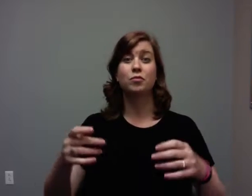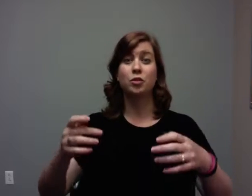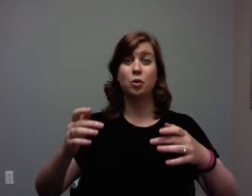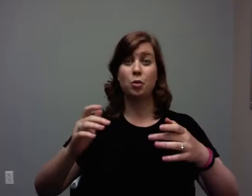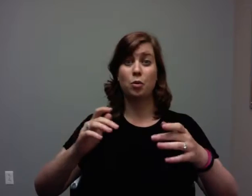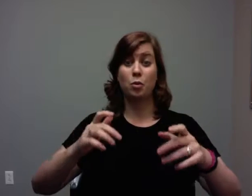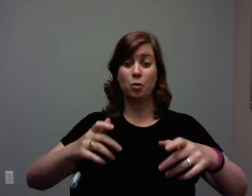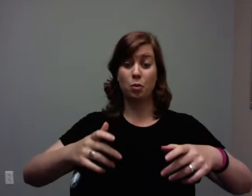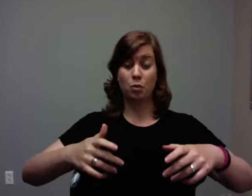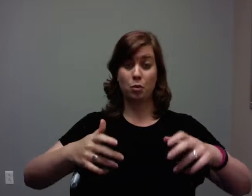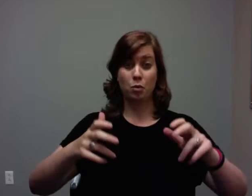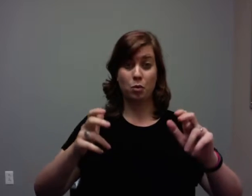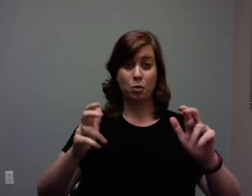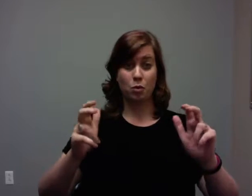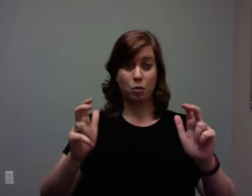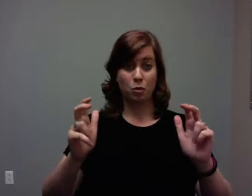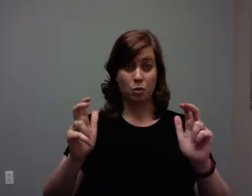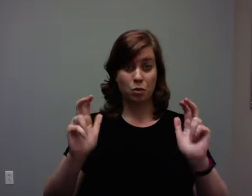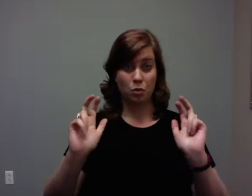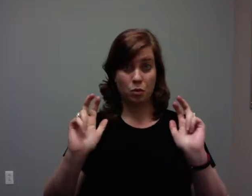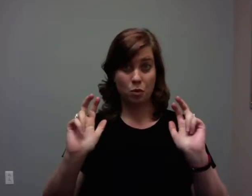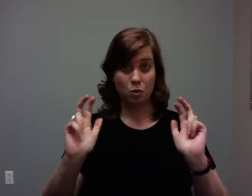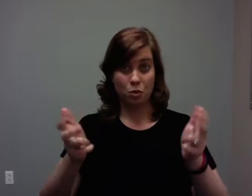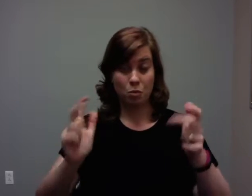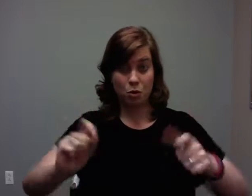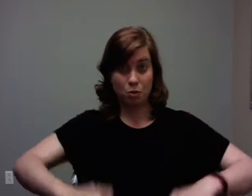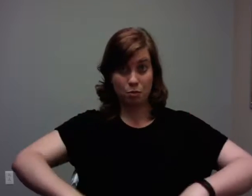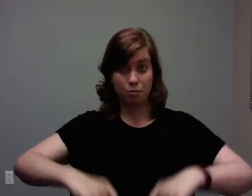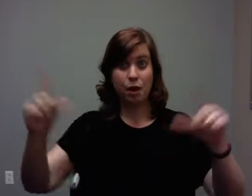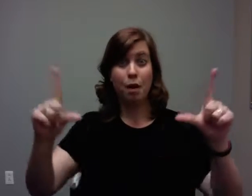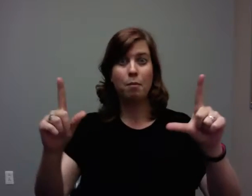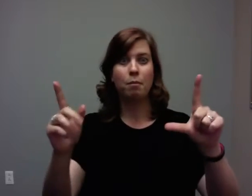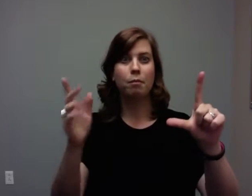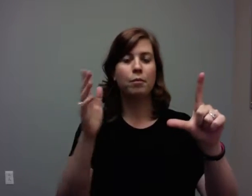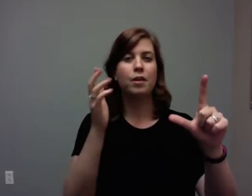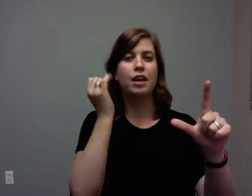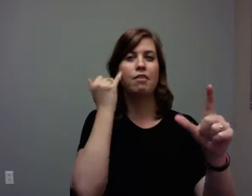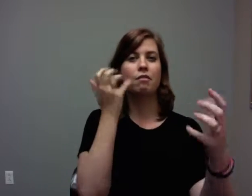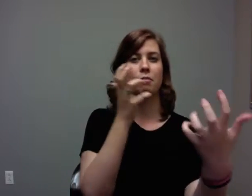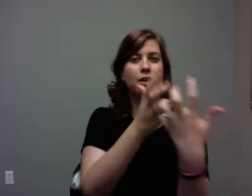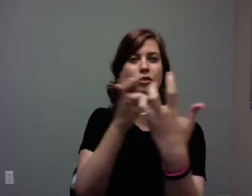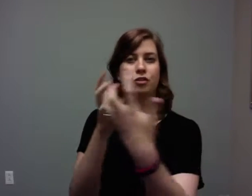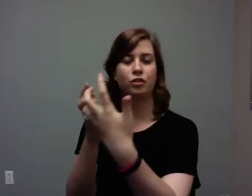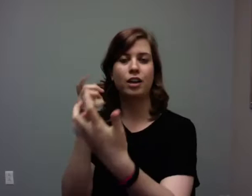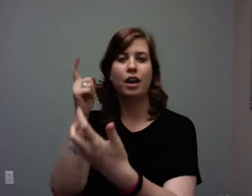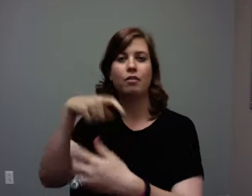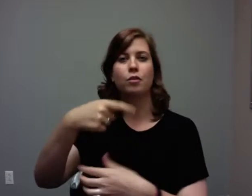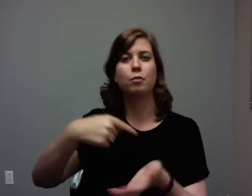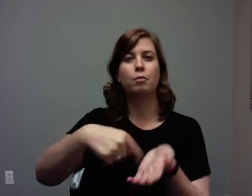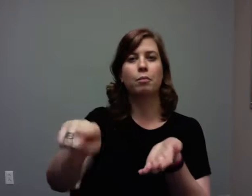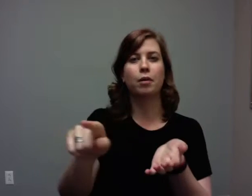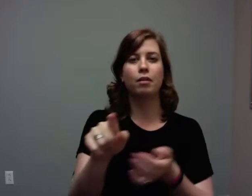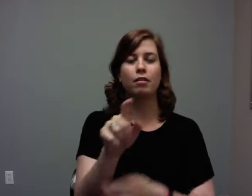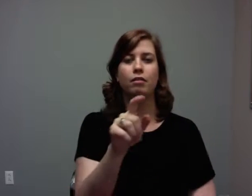that I would need to pay $9.99 to become a member of the site. And of course,